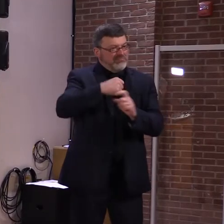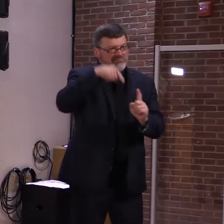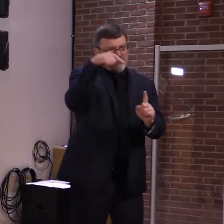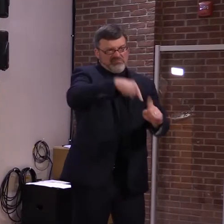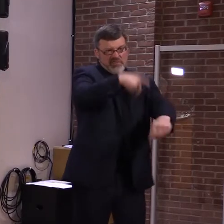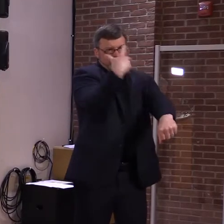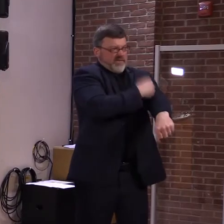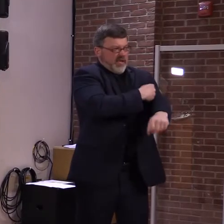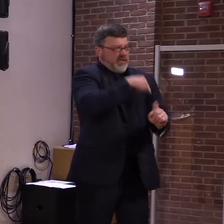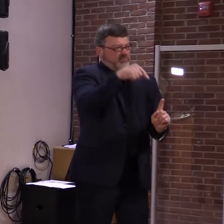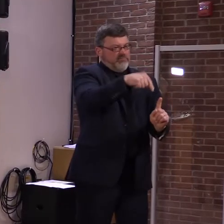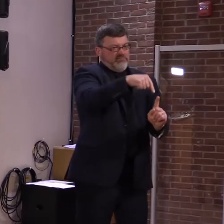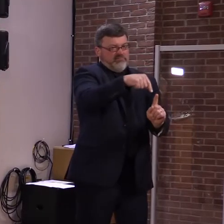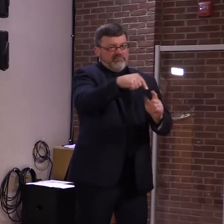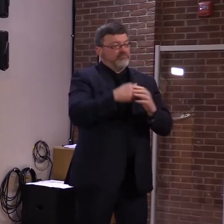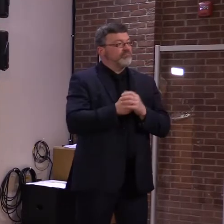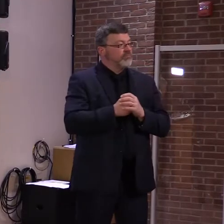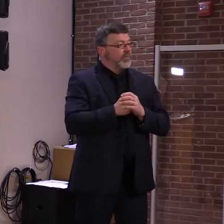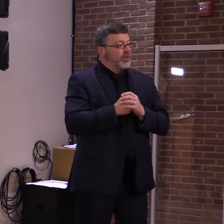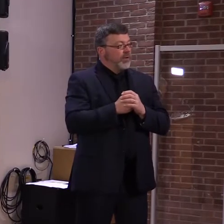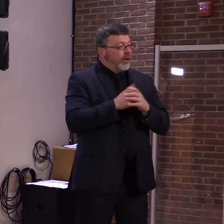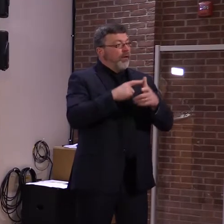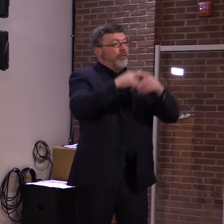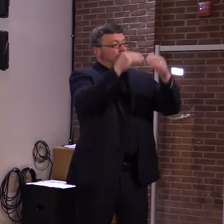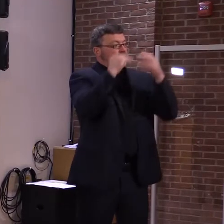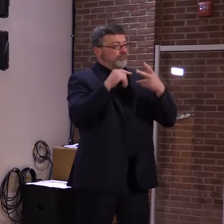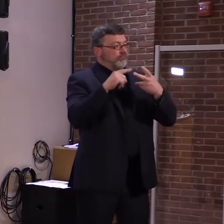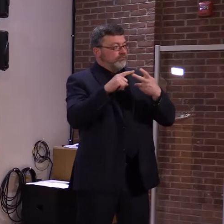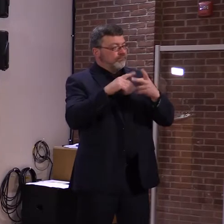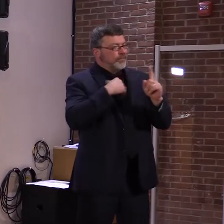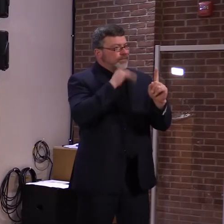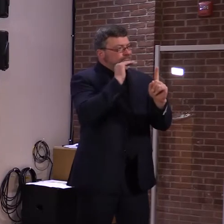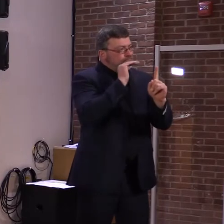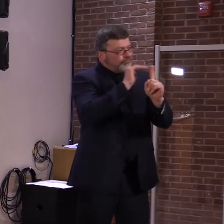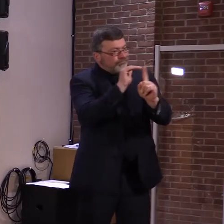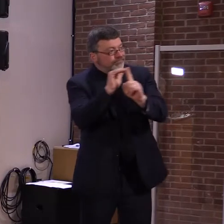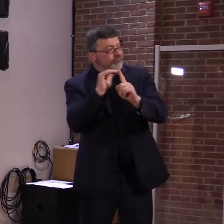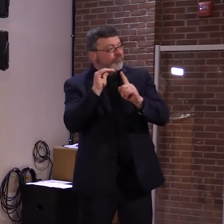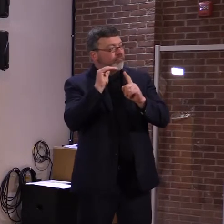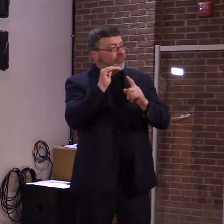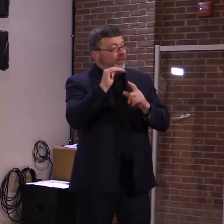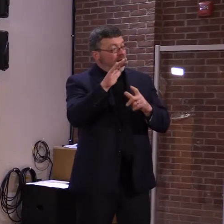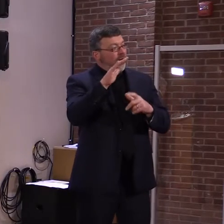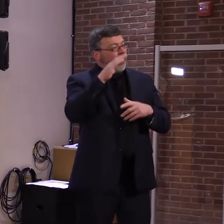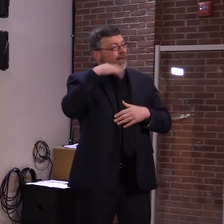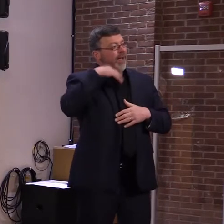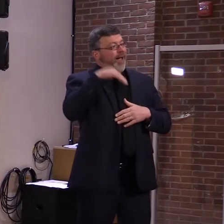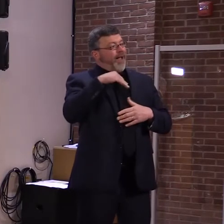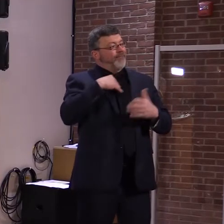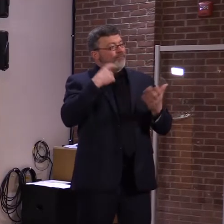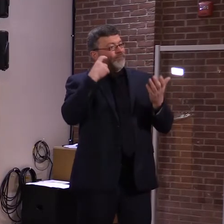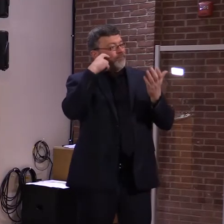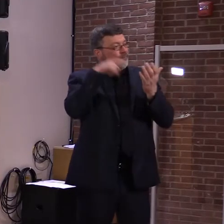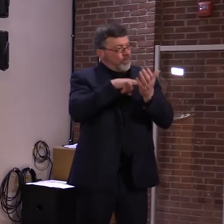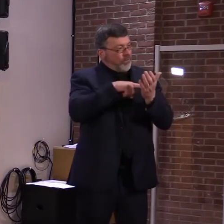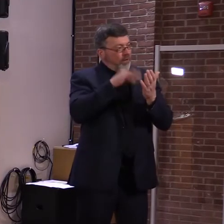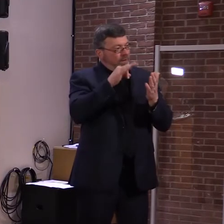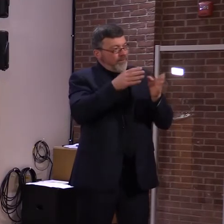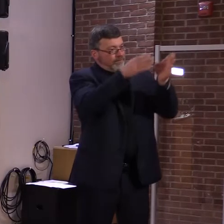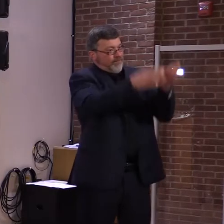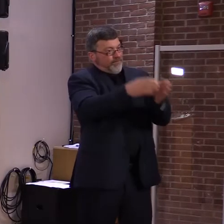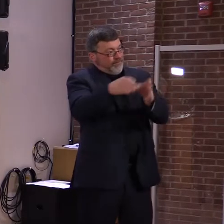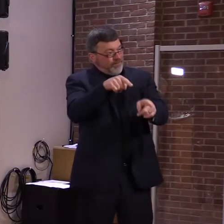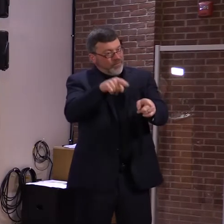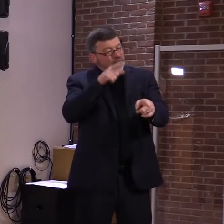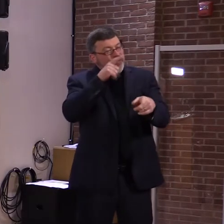and remind all of us to take a moment to recognize Vermonters that may need our support, as well as individuals who